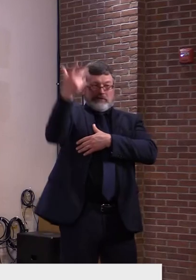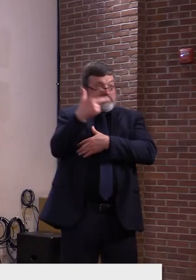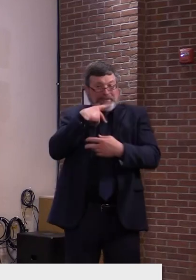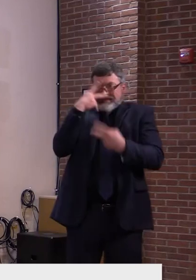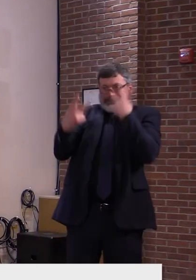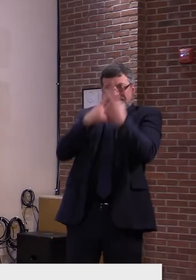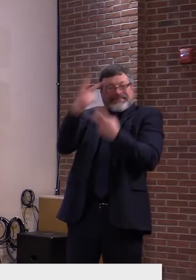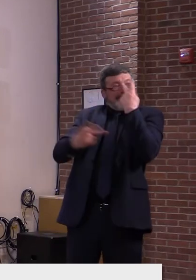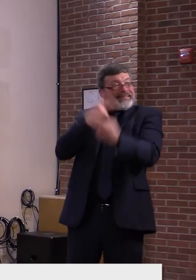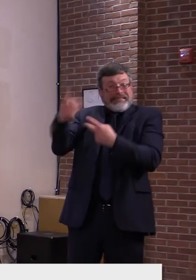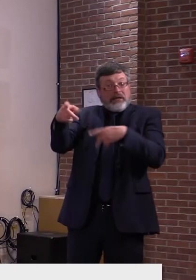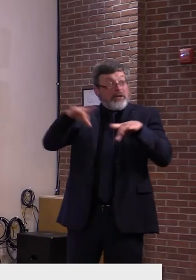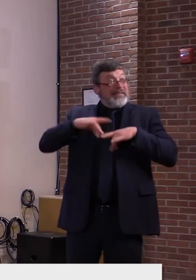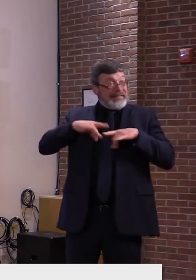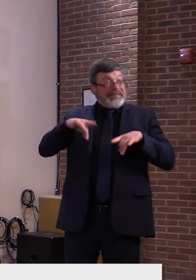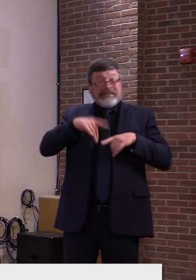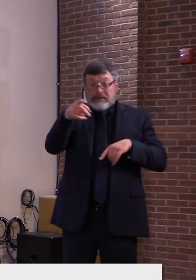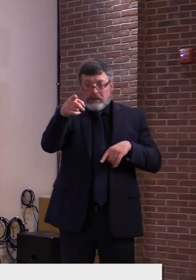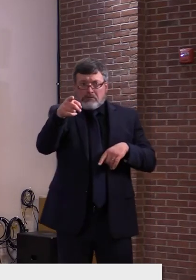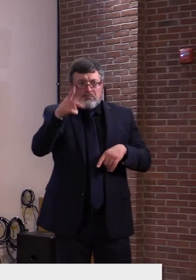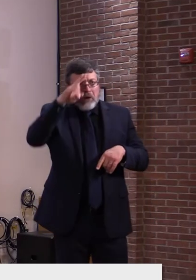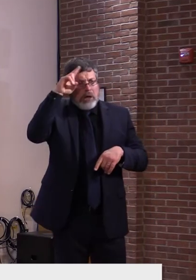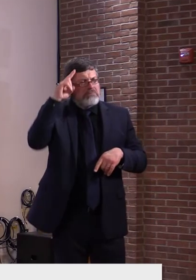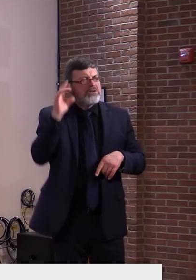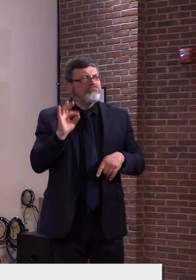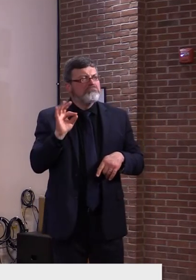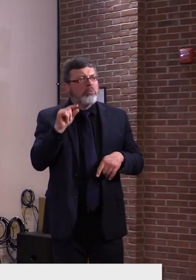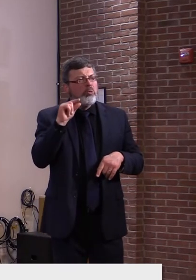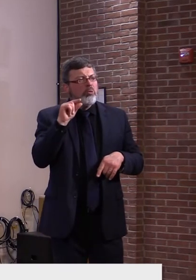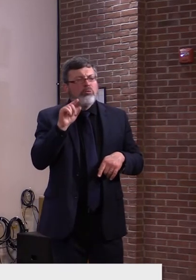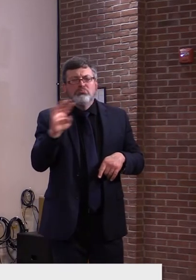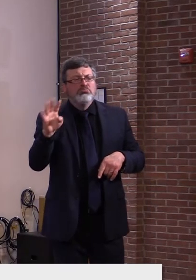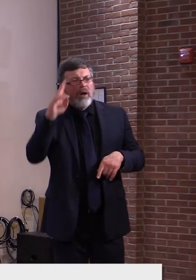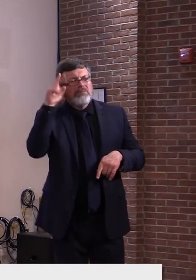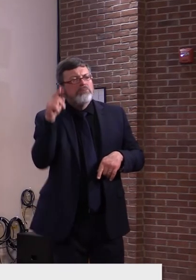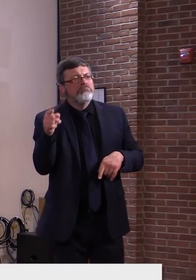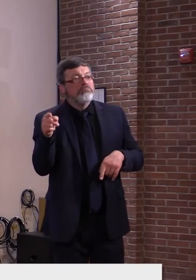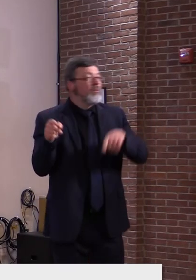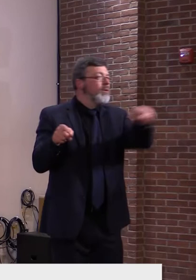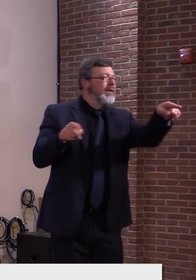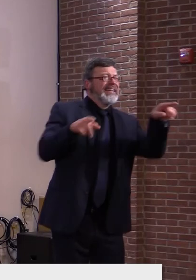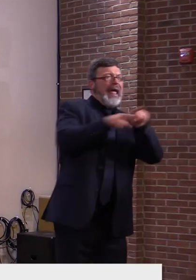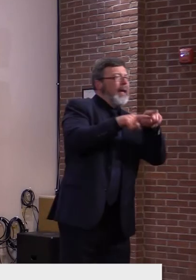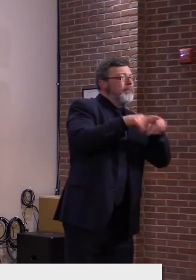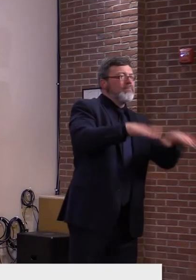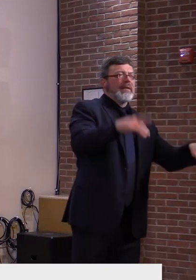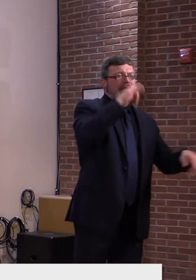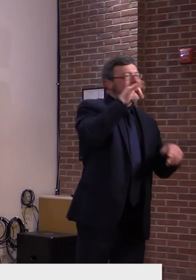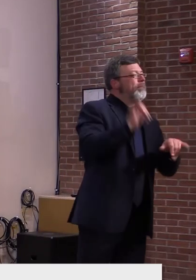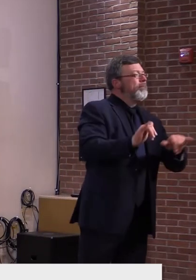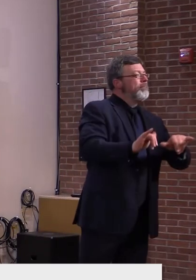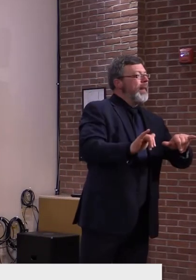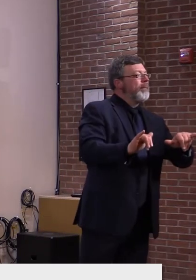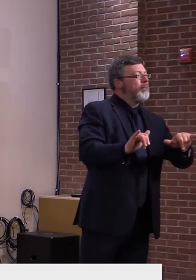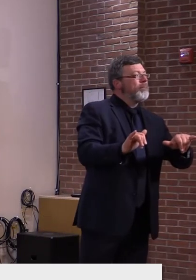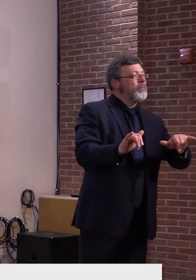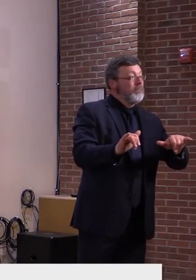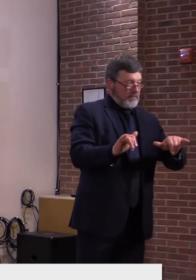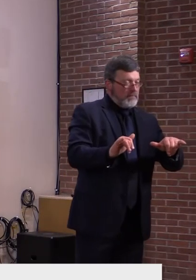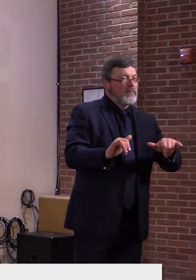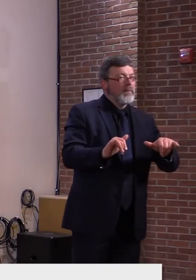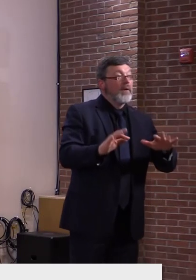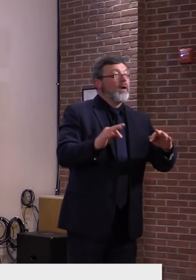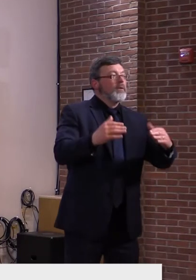One reader reached out to us to point out that there was an increase in positive COVID cases at their daughter's